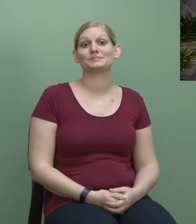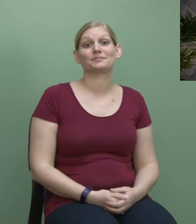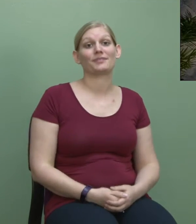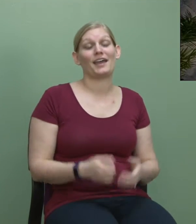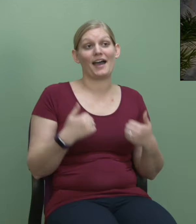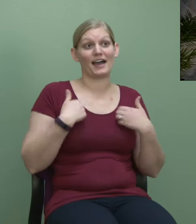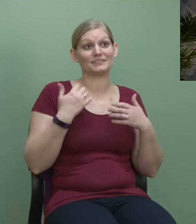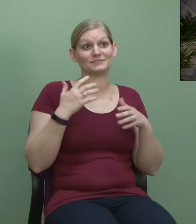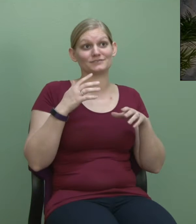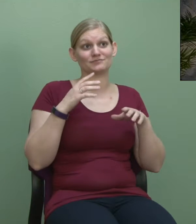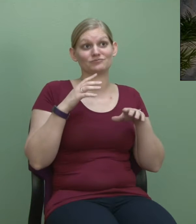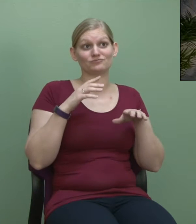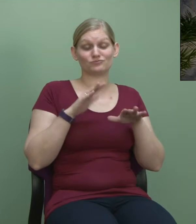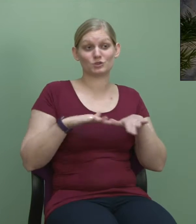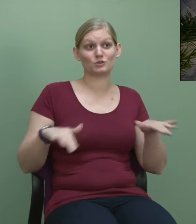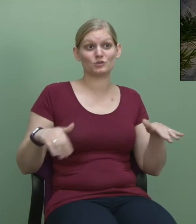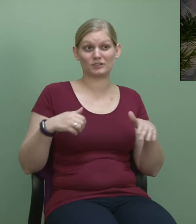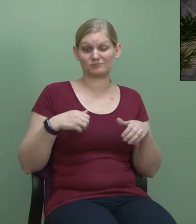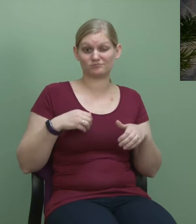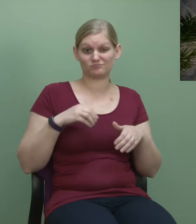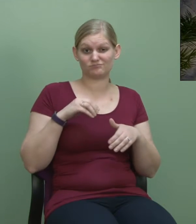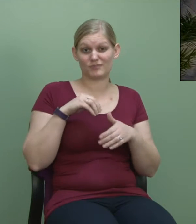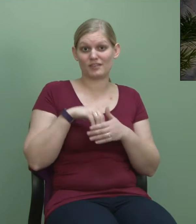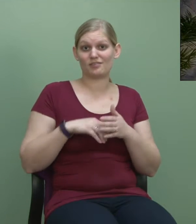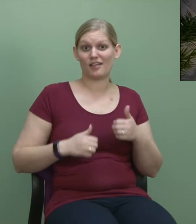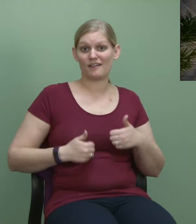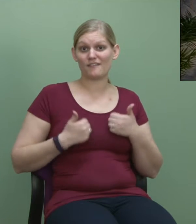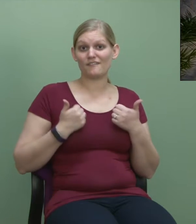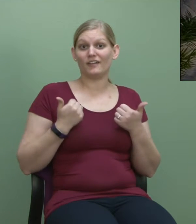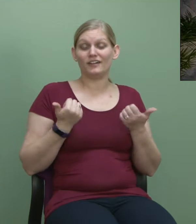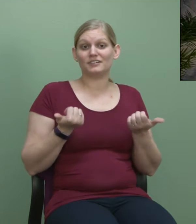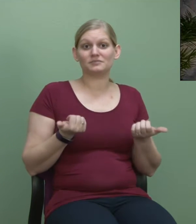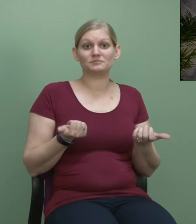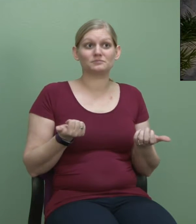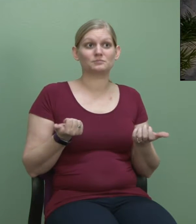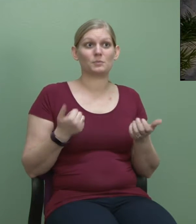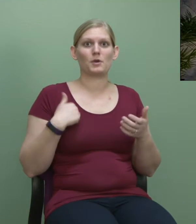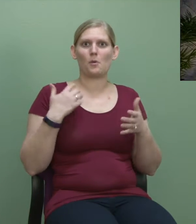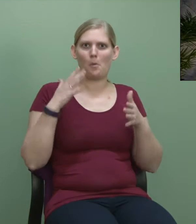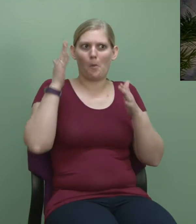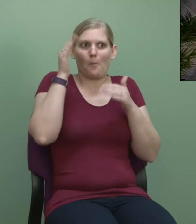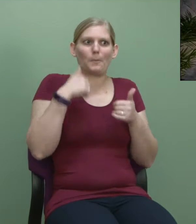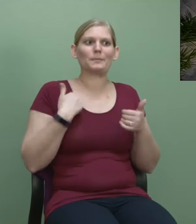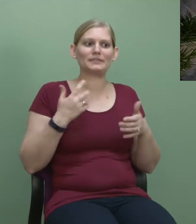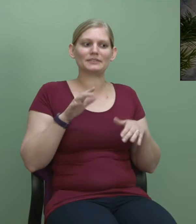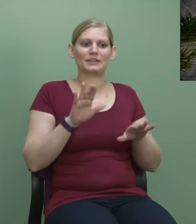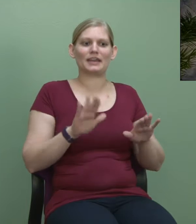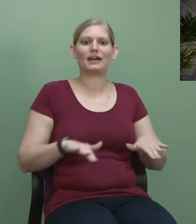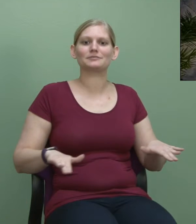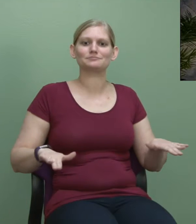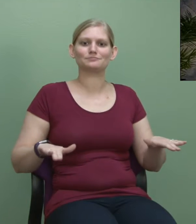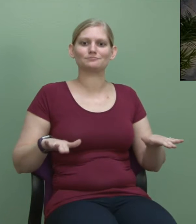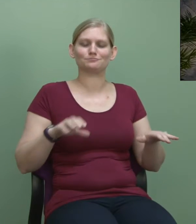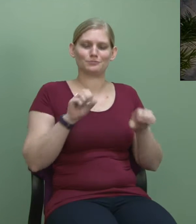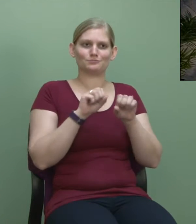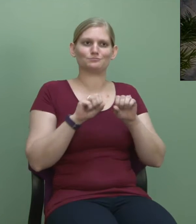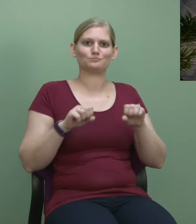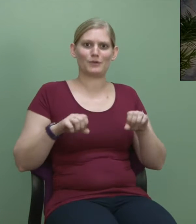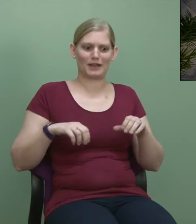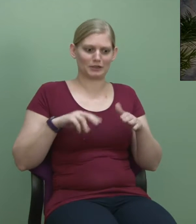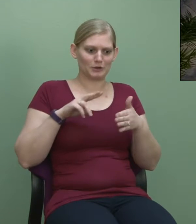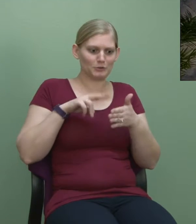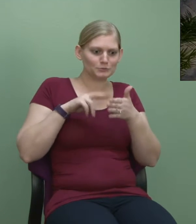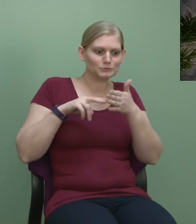in our life, we all hope that they will be able to learn to read quickly and be able to broaden